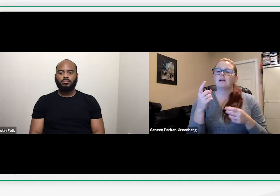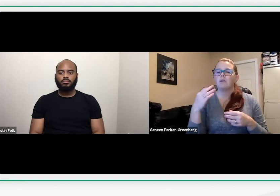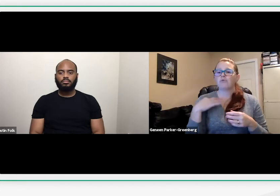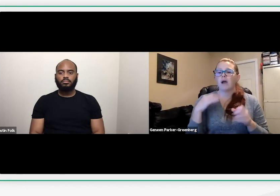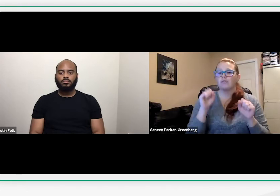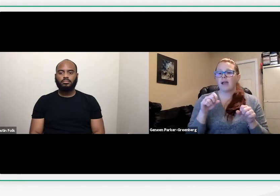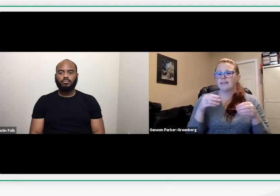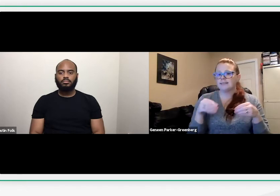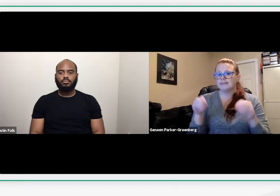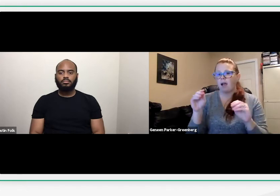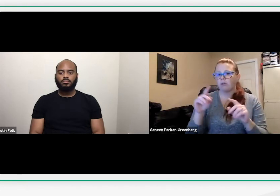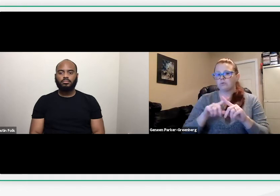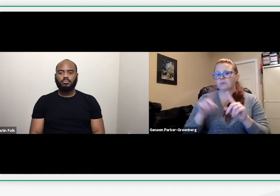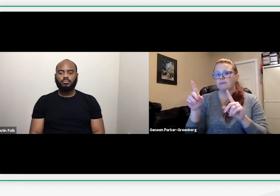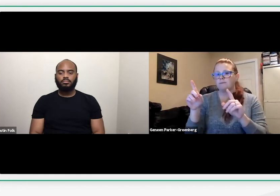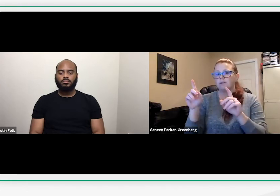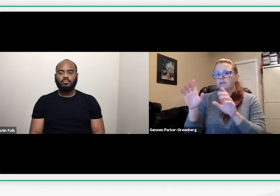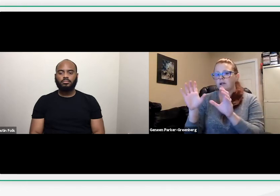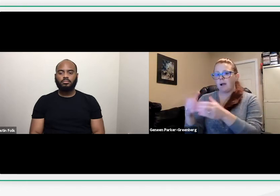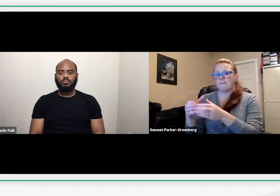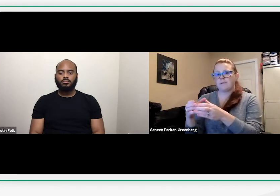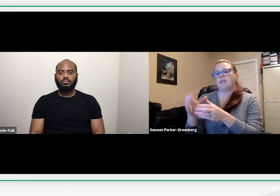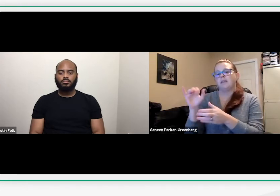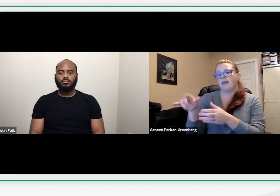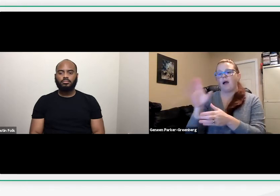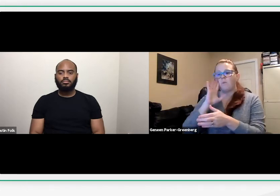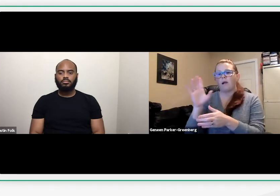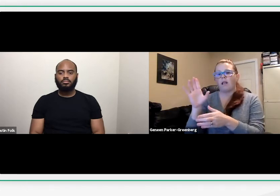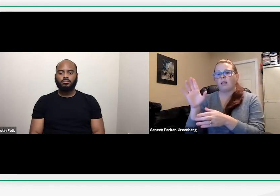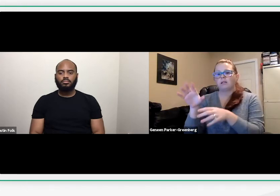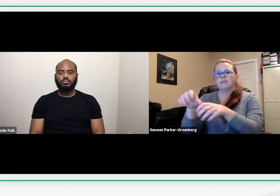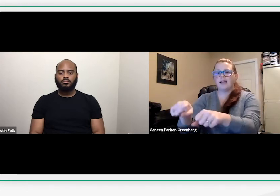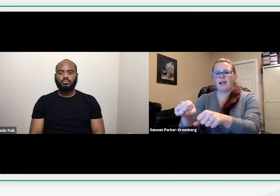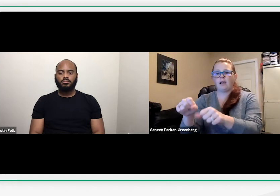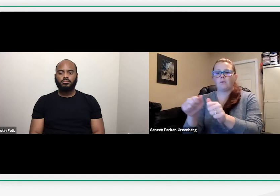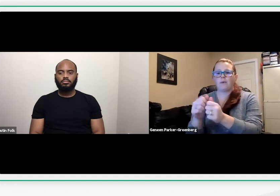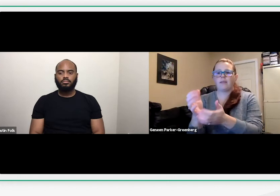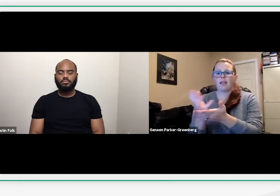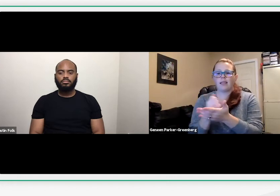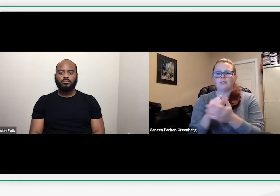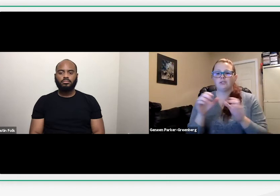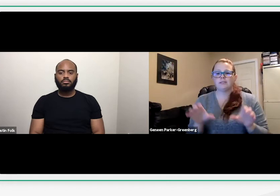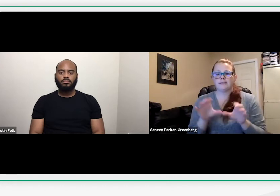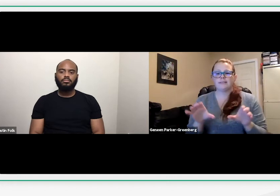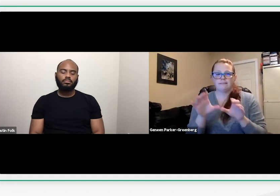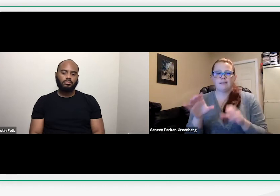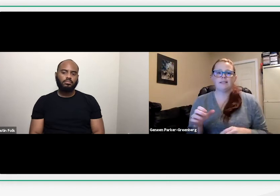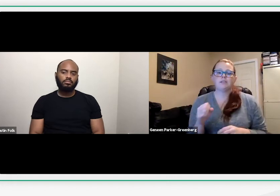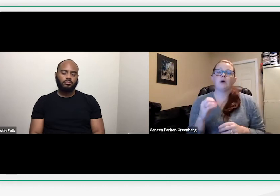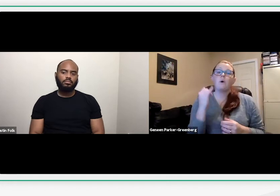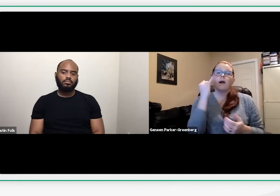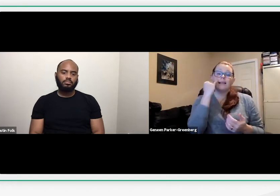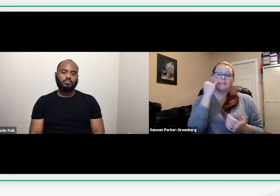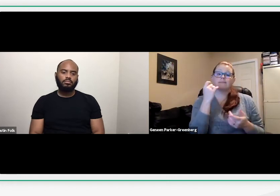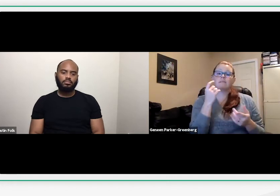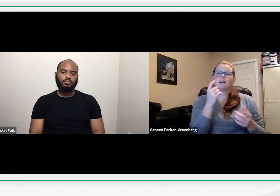If you have not been paying your debt for a while, the creditor can actually sell it to a different company who will then take it